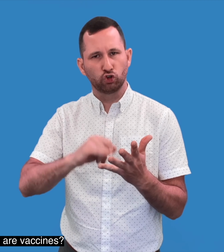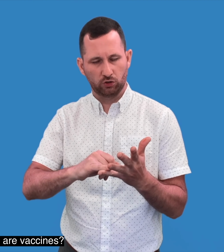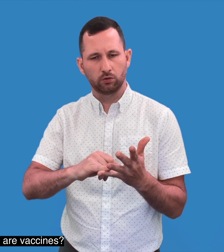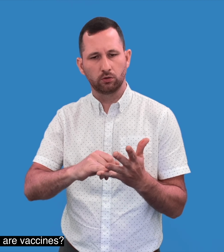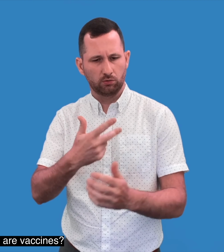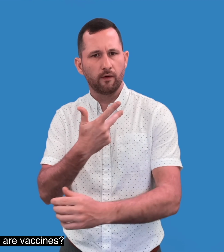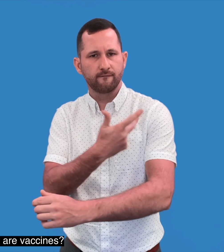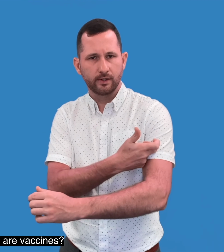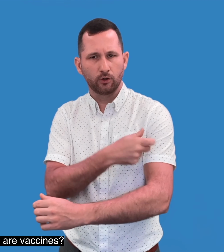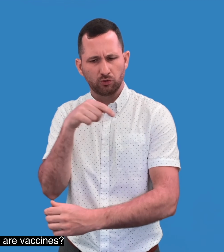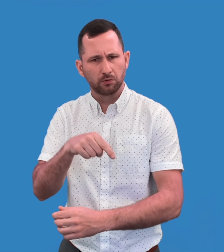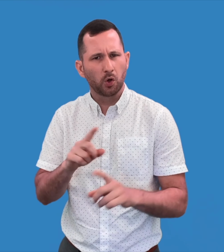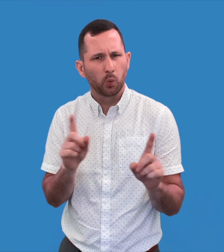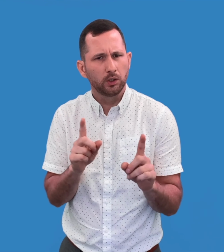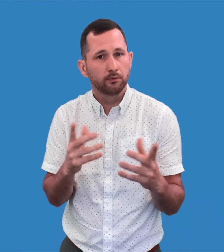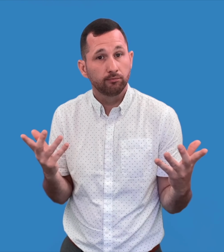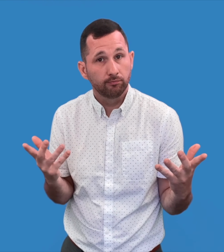What are vaccines?